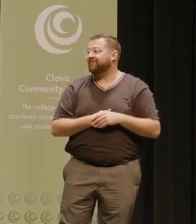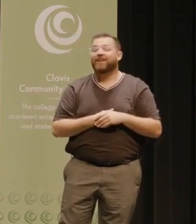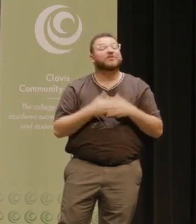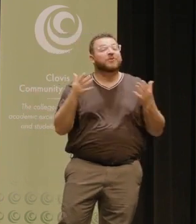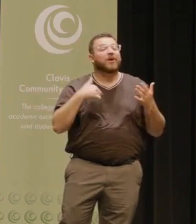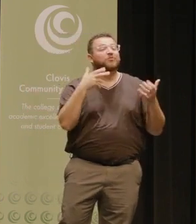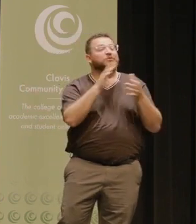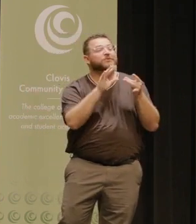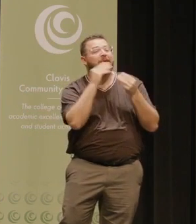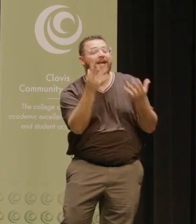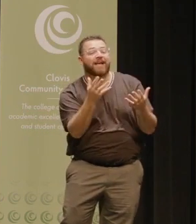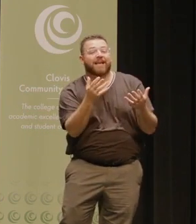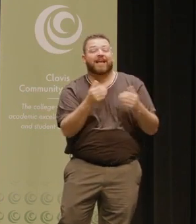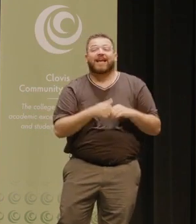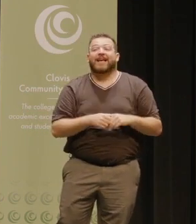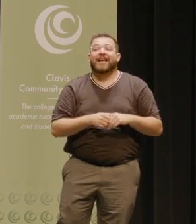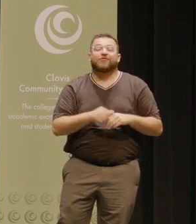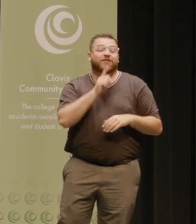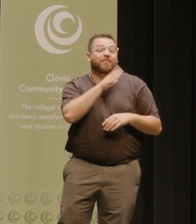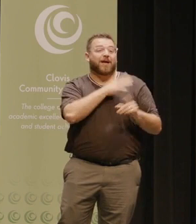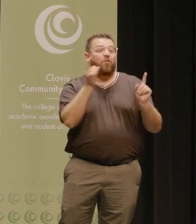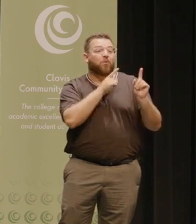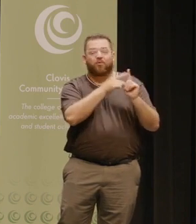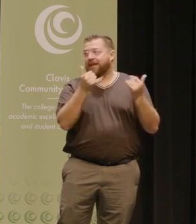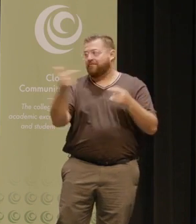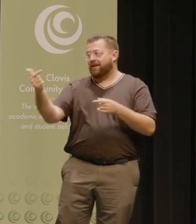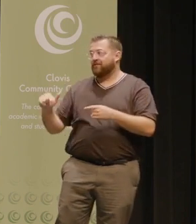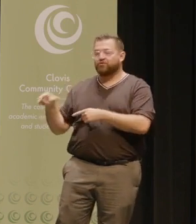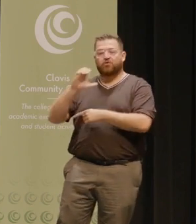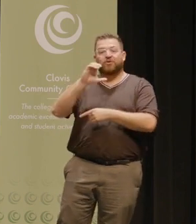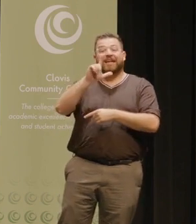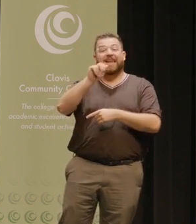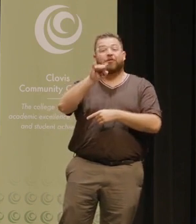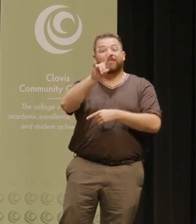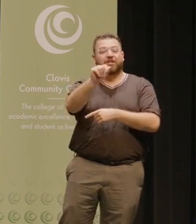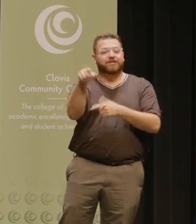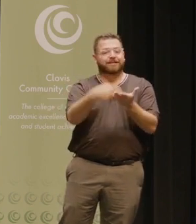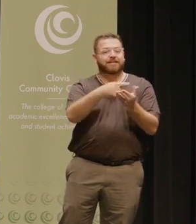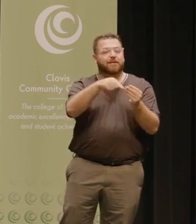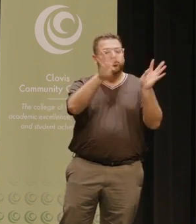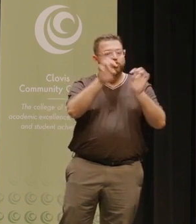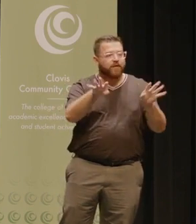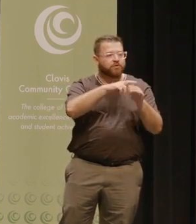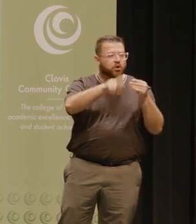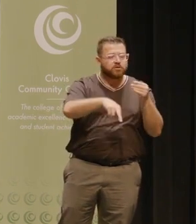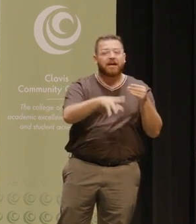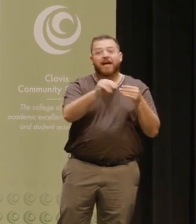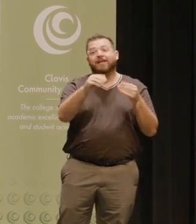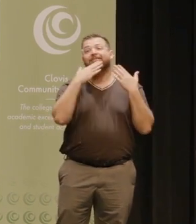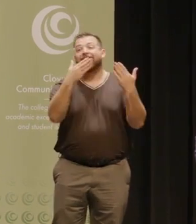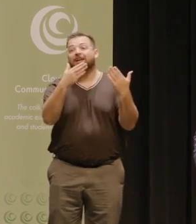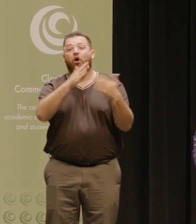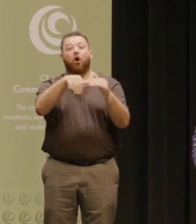So I just want to say up here, really my goal is to pass this off to Claudia to talk about the farm worker surveys, and just to say thank